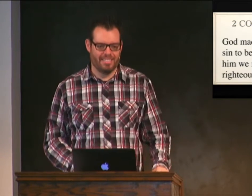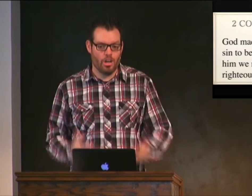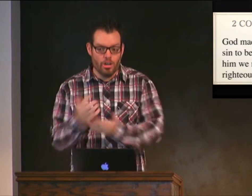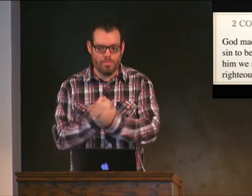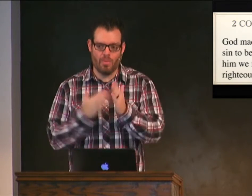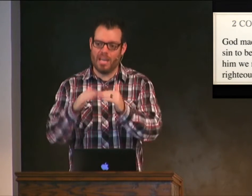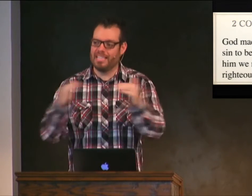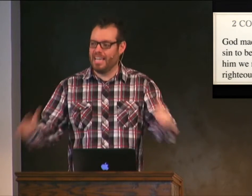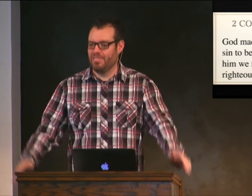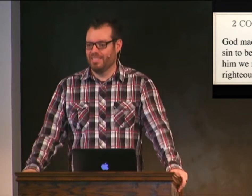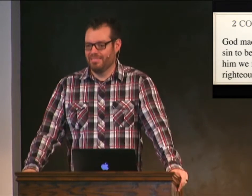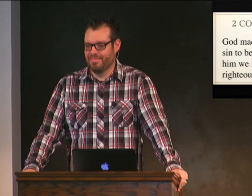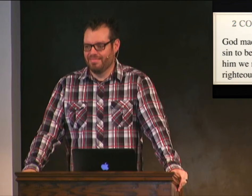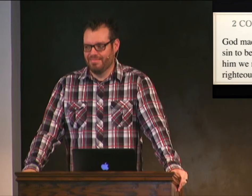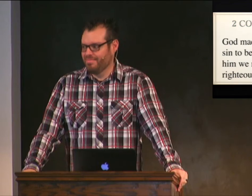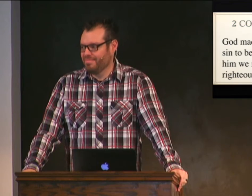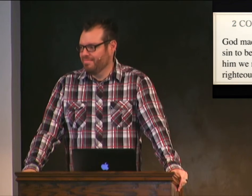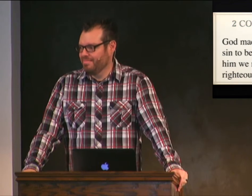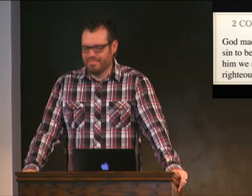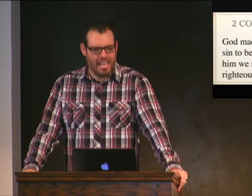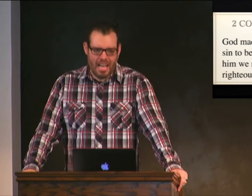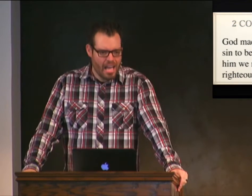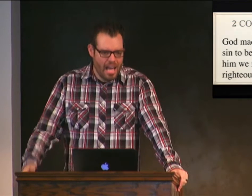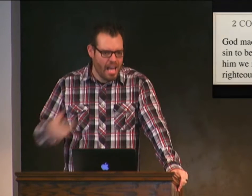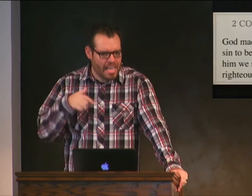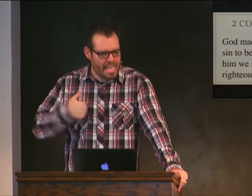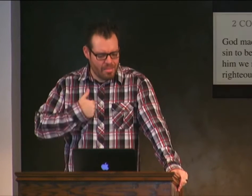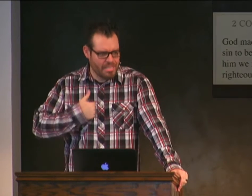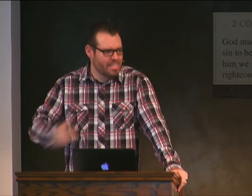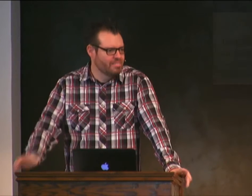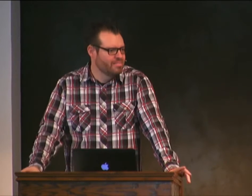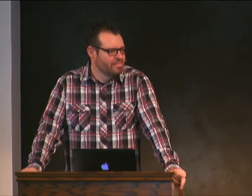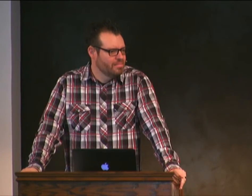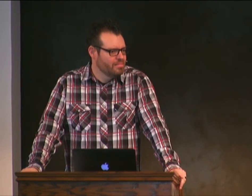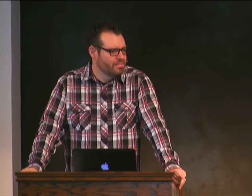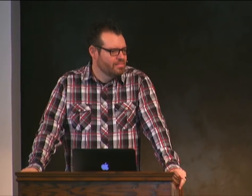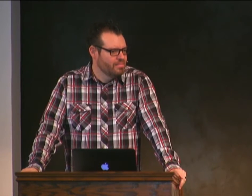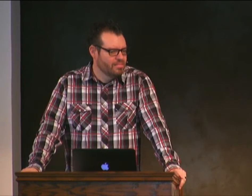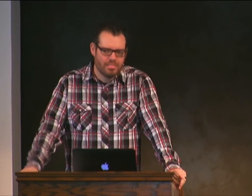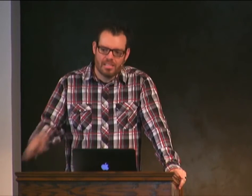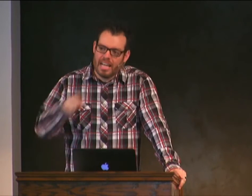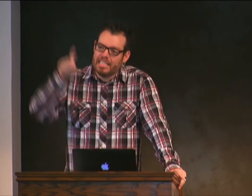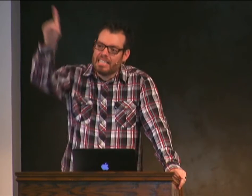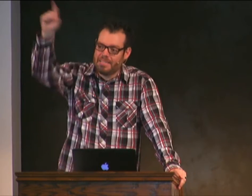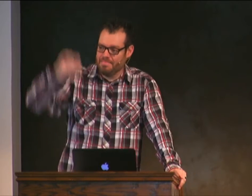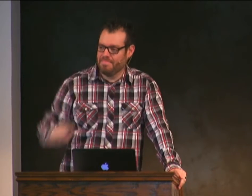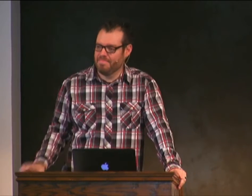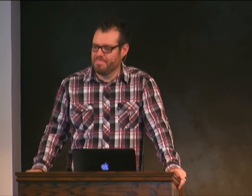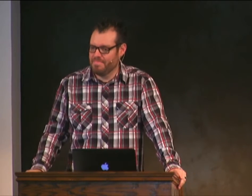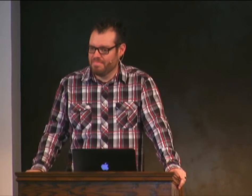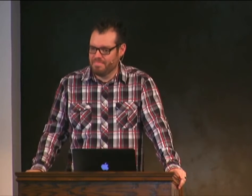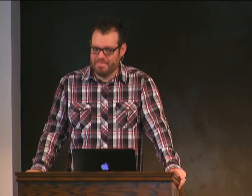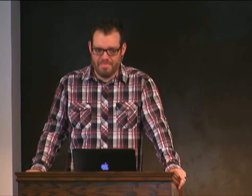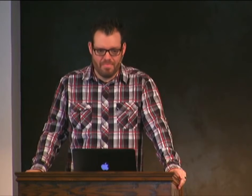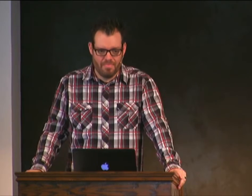I can't earn my way into heaven. I can't myself. I need him.